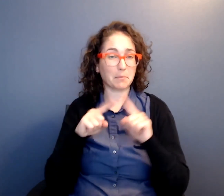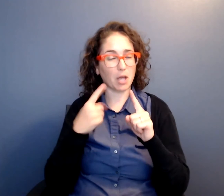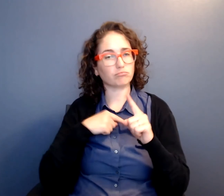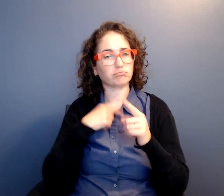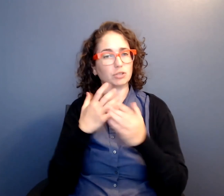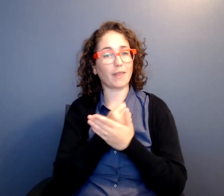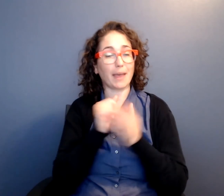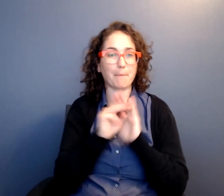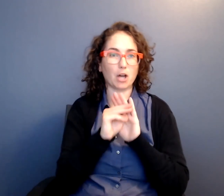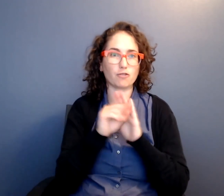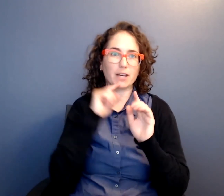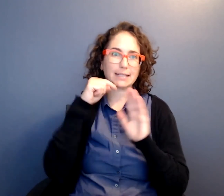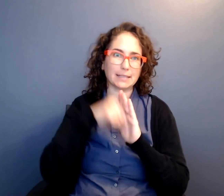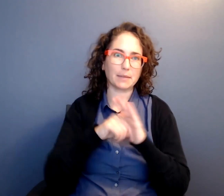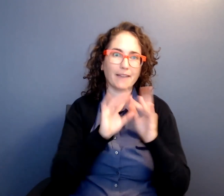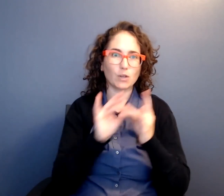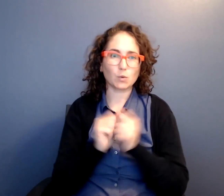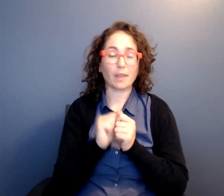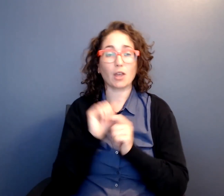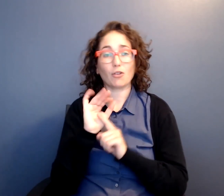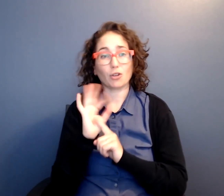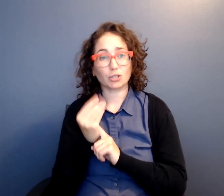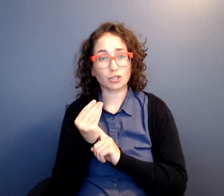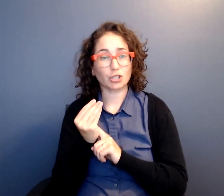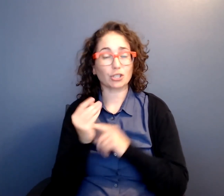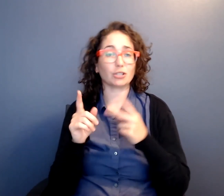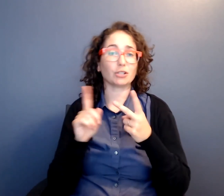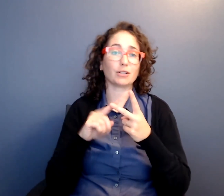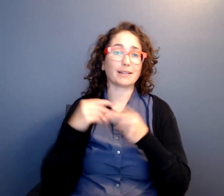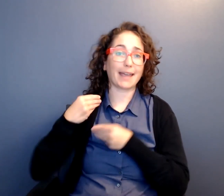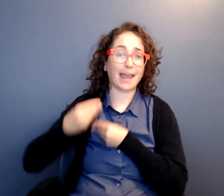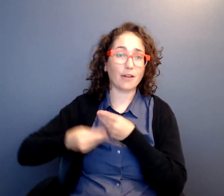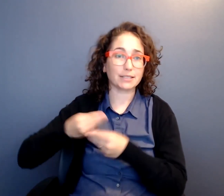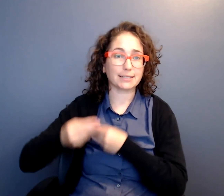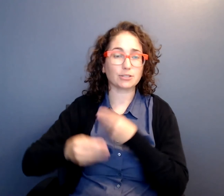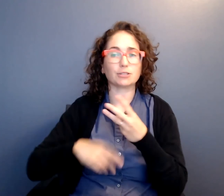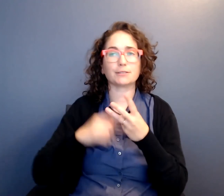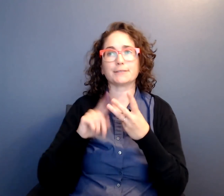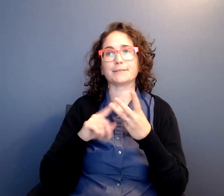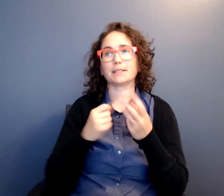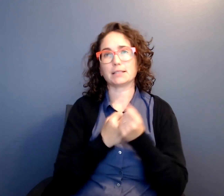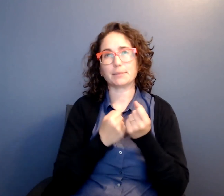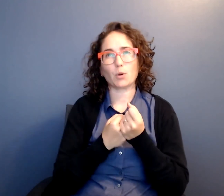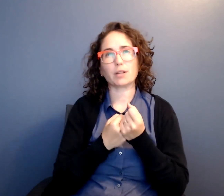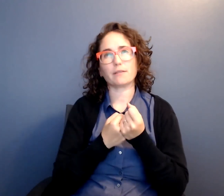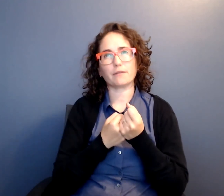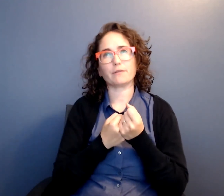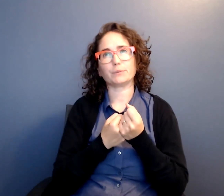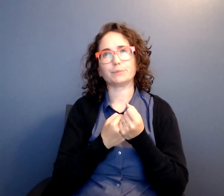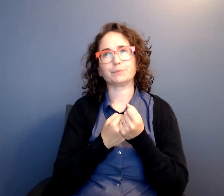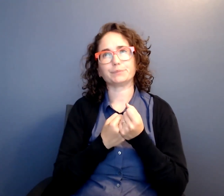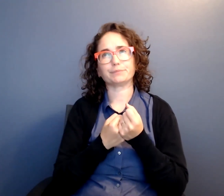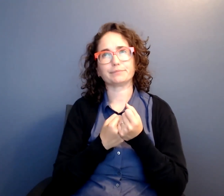deeply, deeply infused with culture, heritage, and supportive